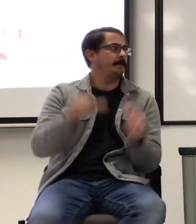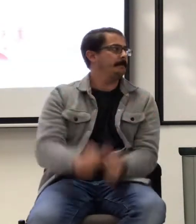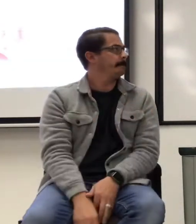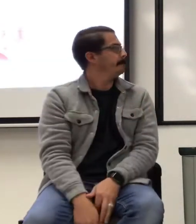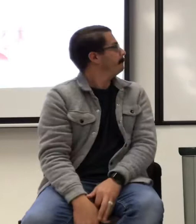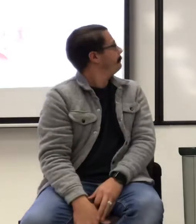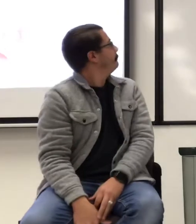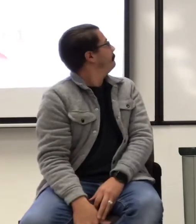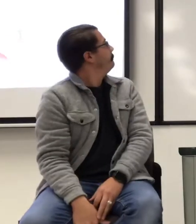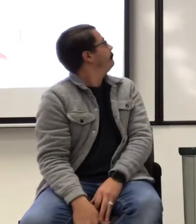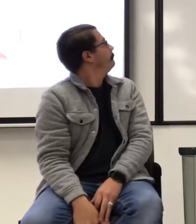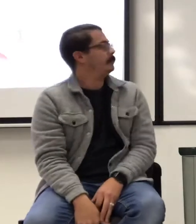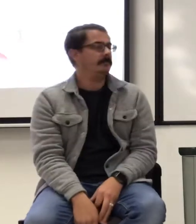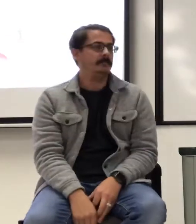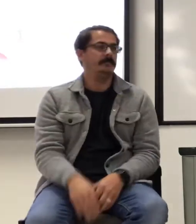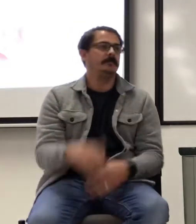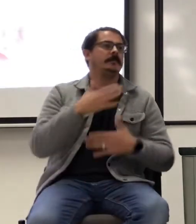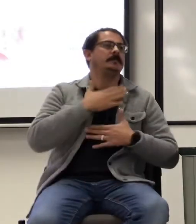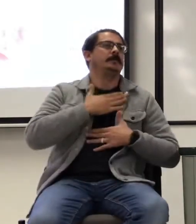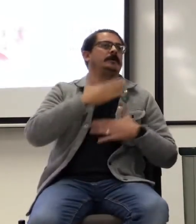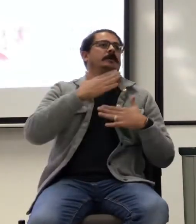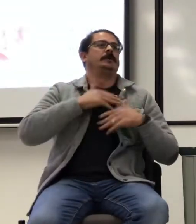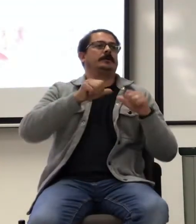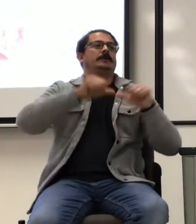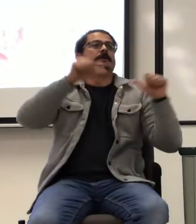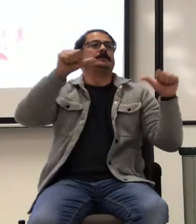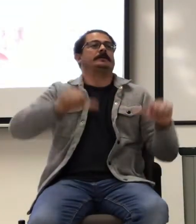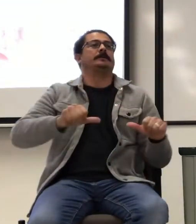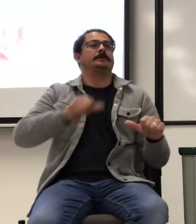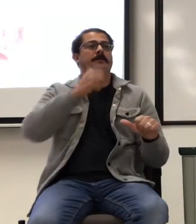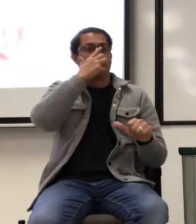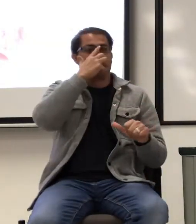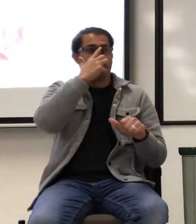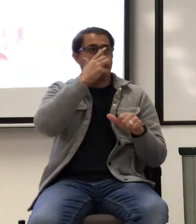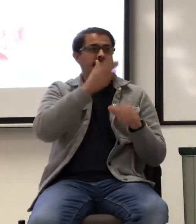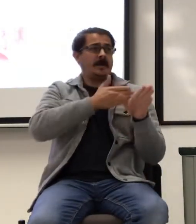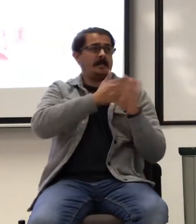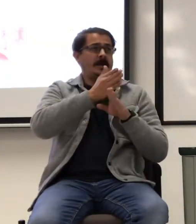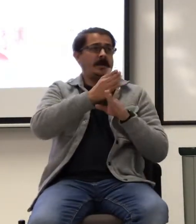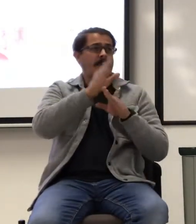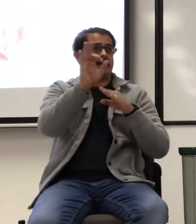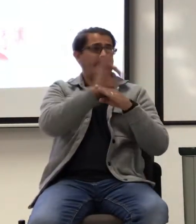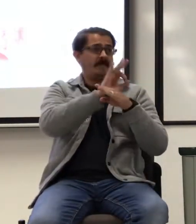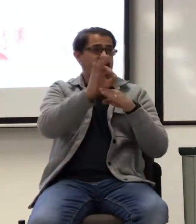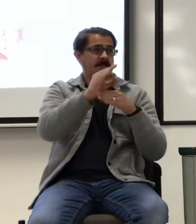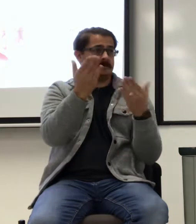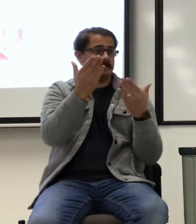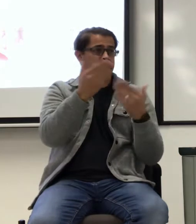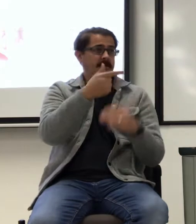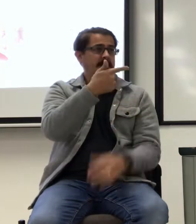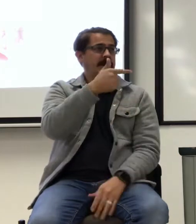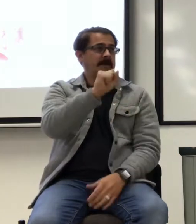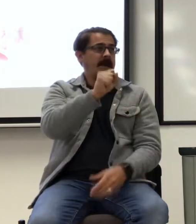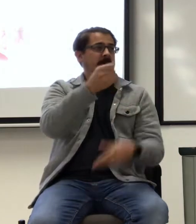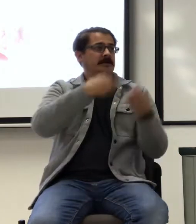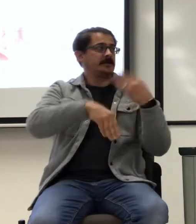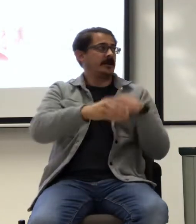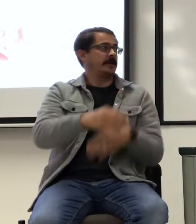The respiratory system's main function is gas exchange.